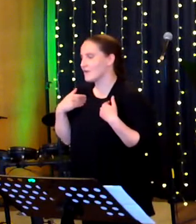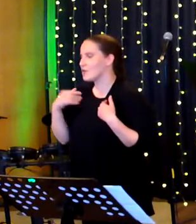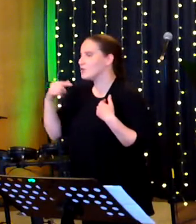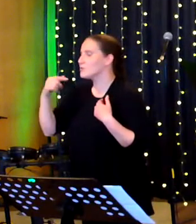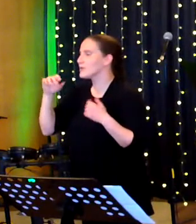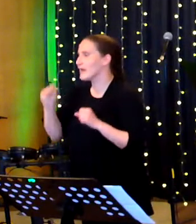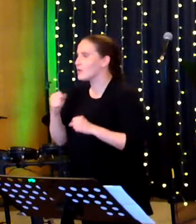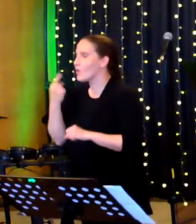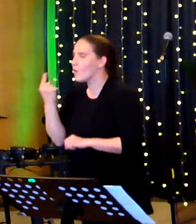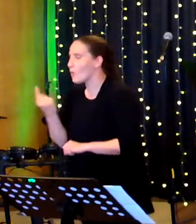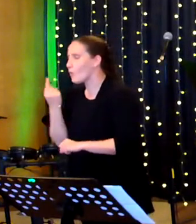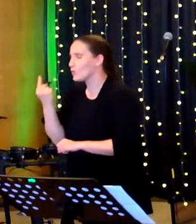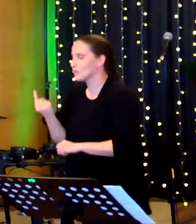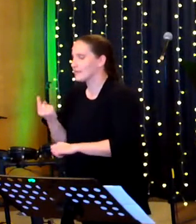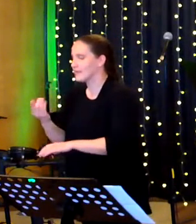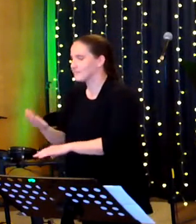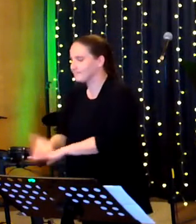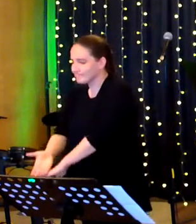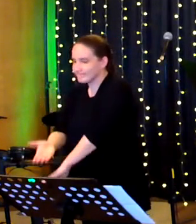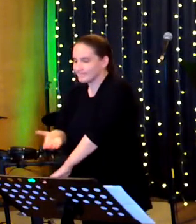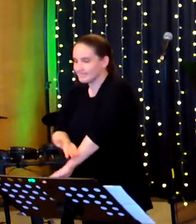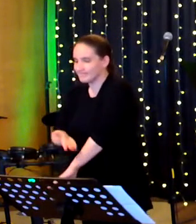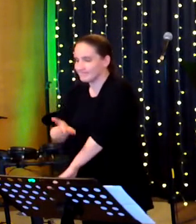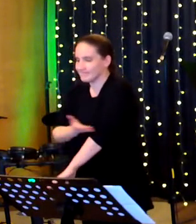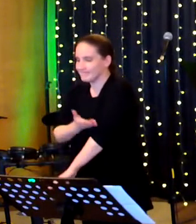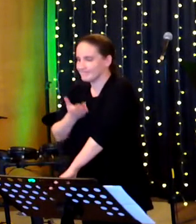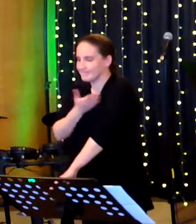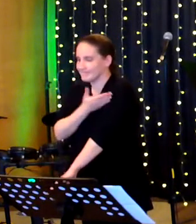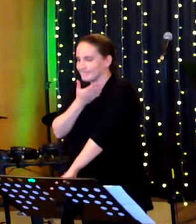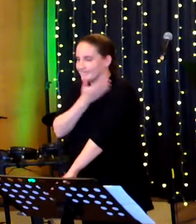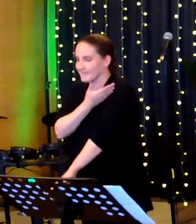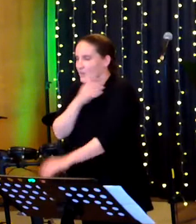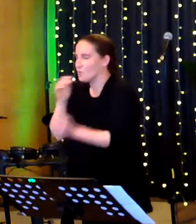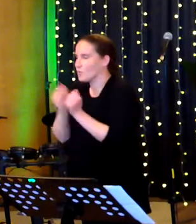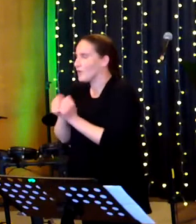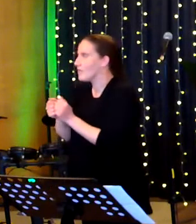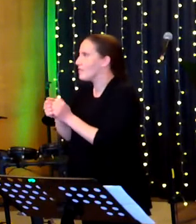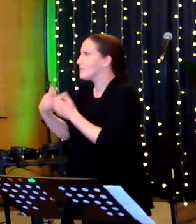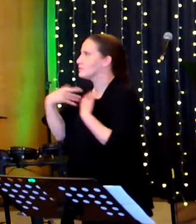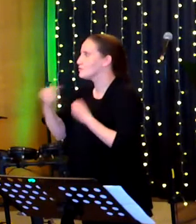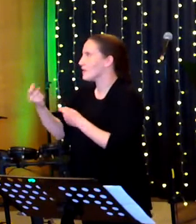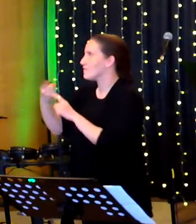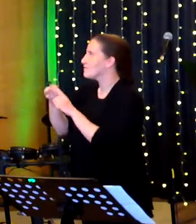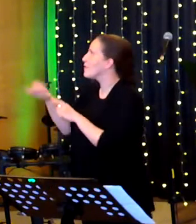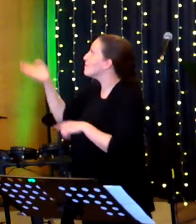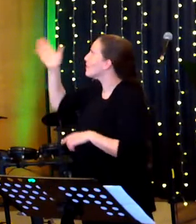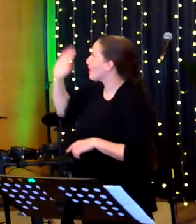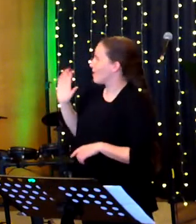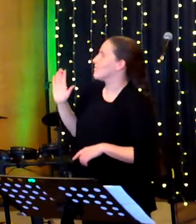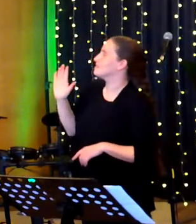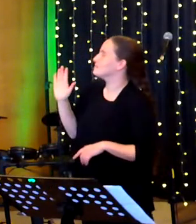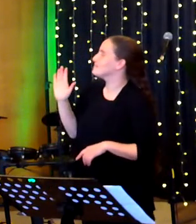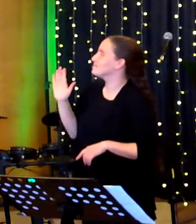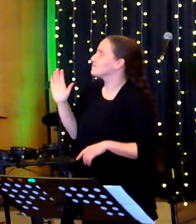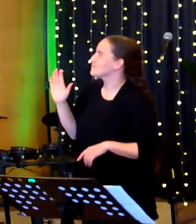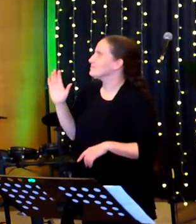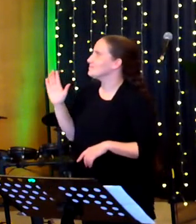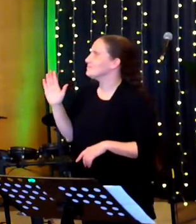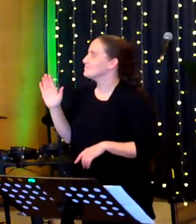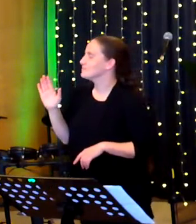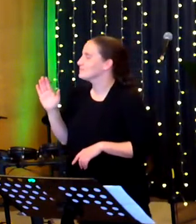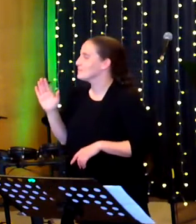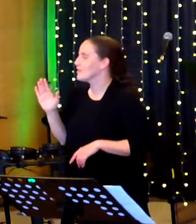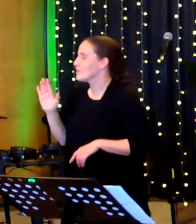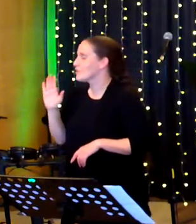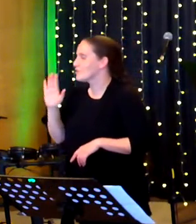his strength because you have no more of your own. This is it. You're done. And you can